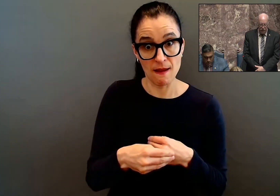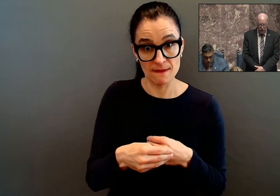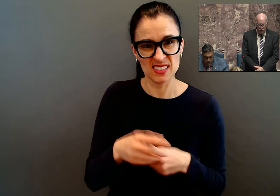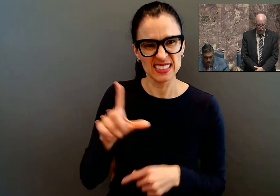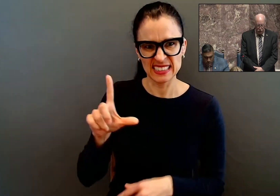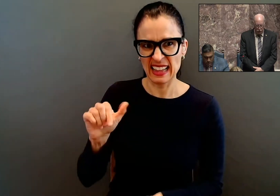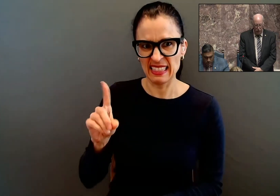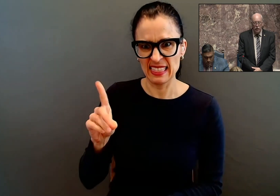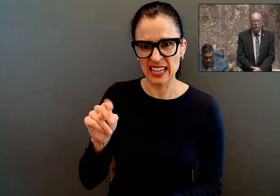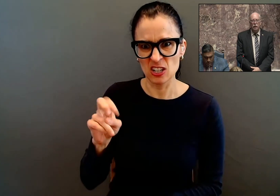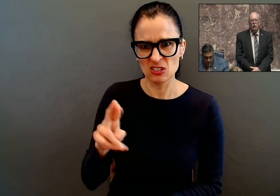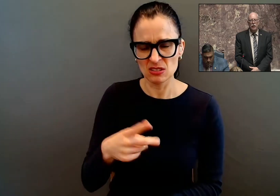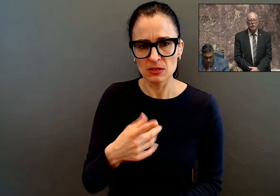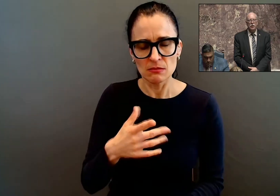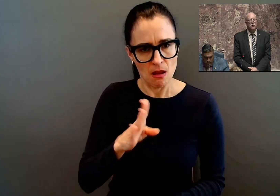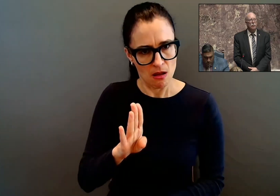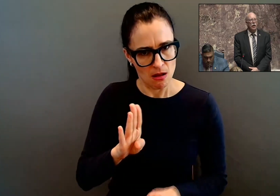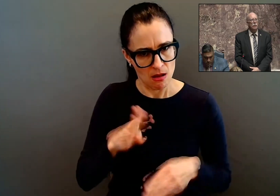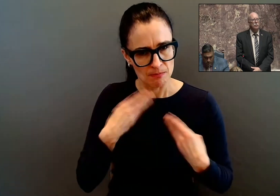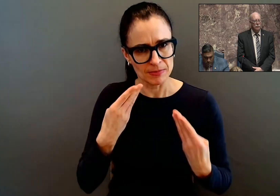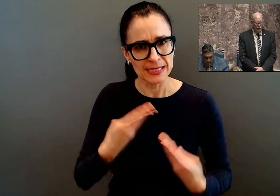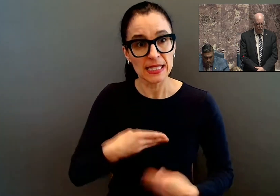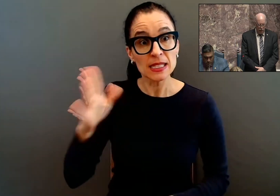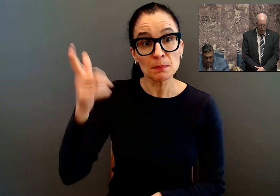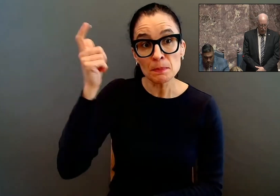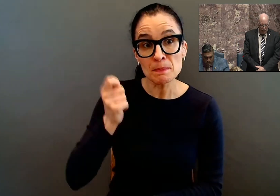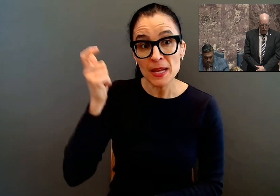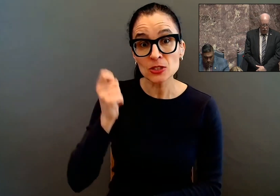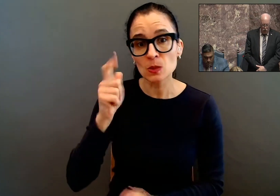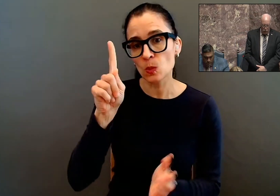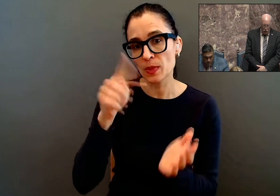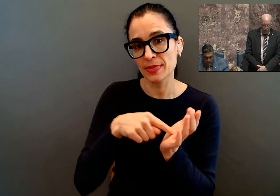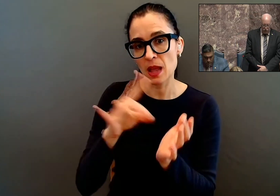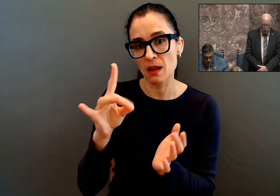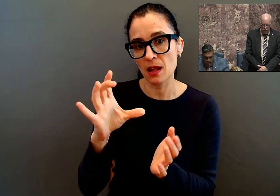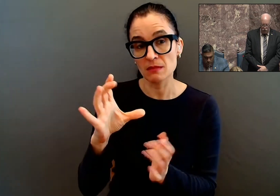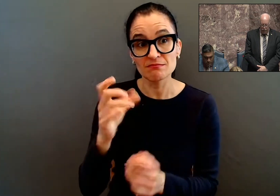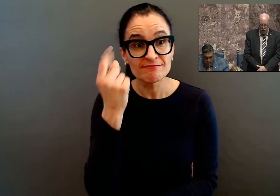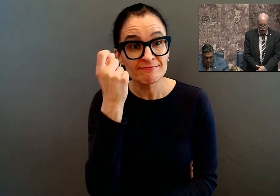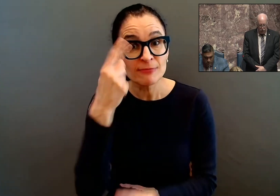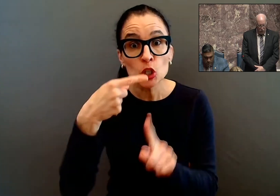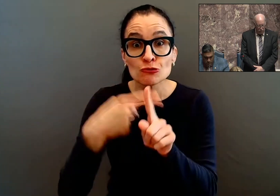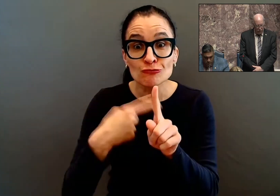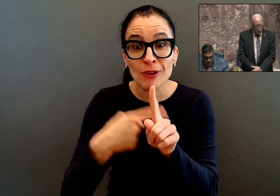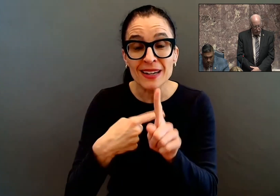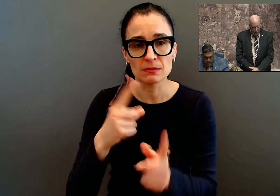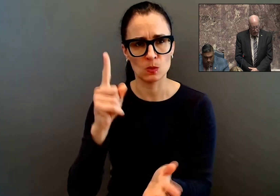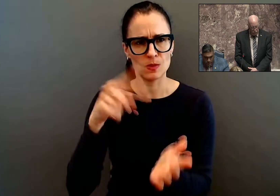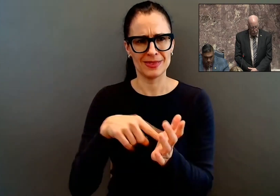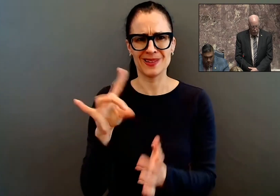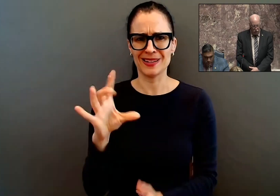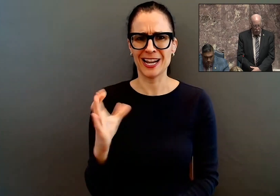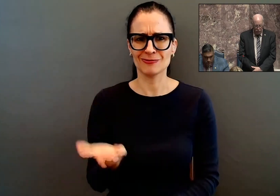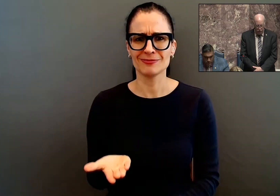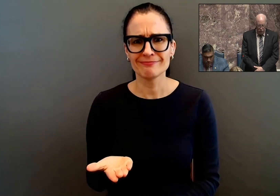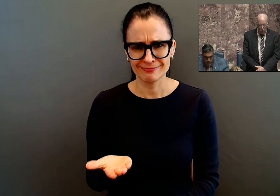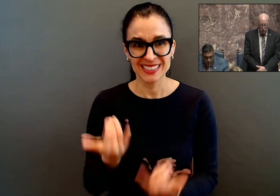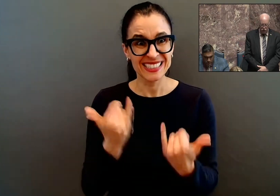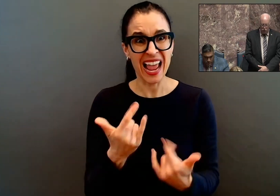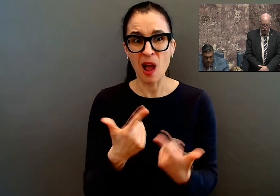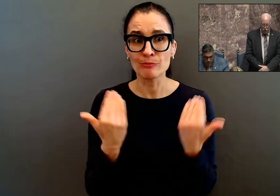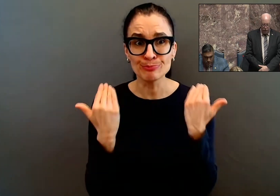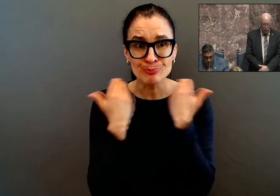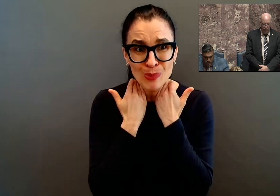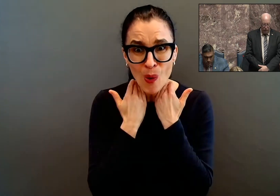and facing eviction in 9 days from now. Her belongings are about to be auctioned off because she can't afford the